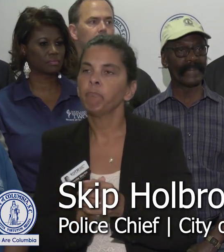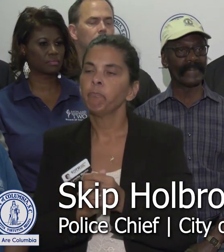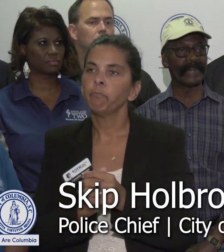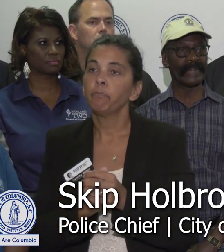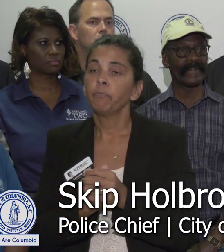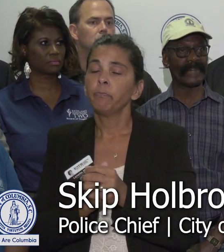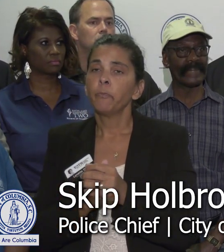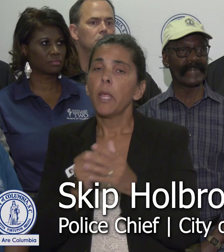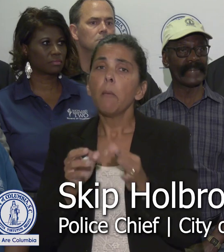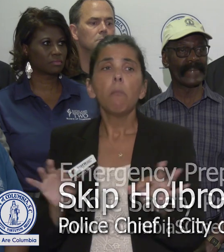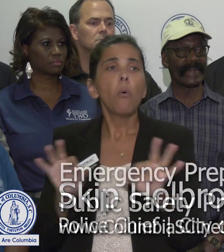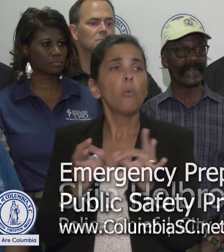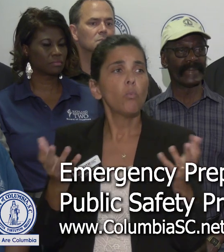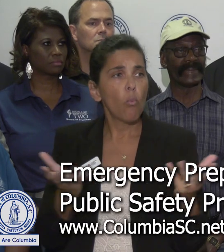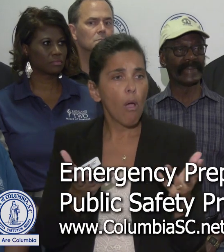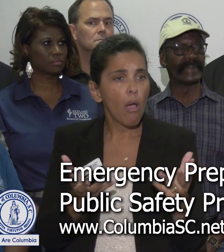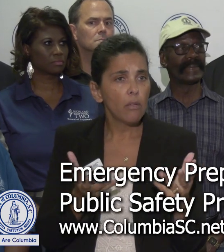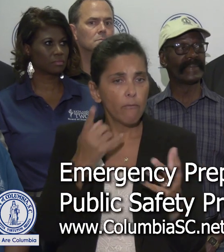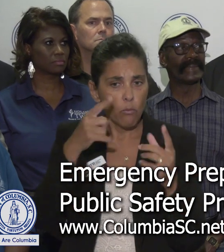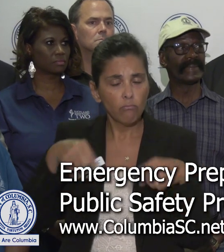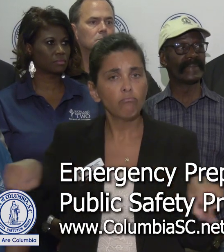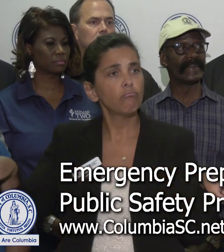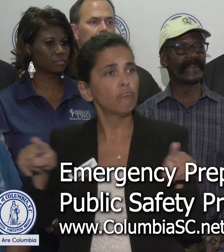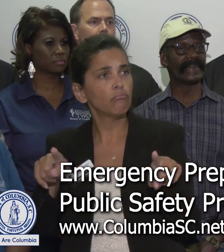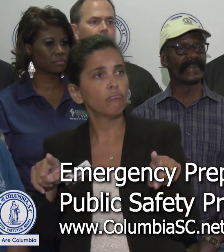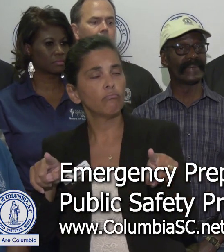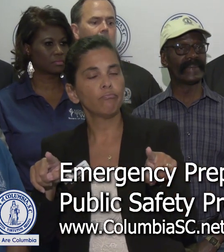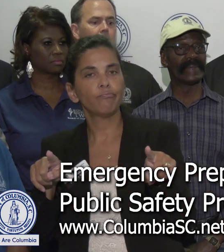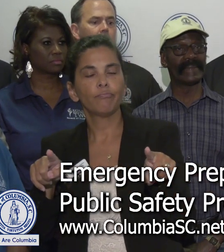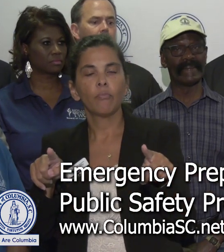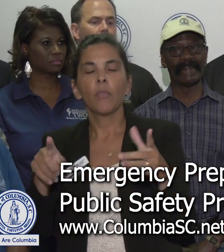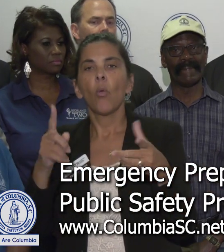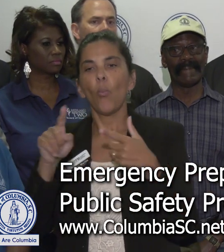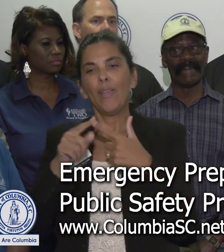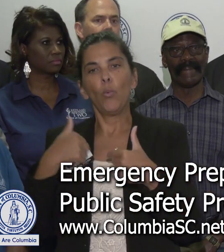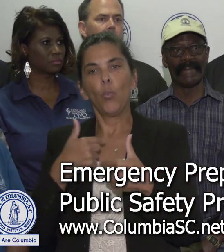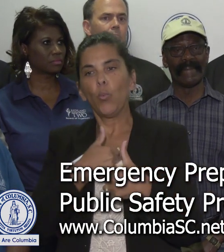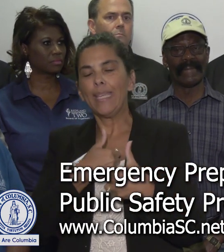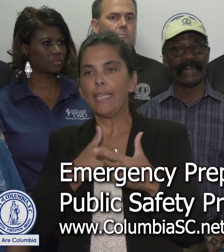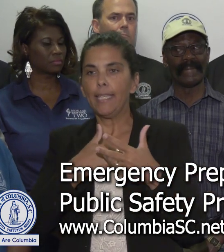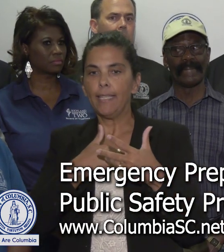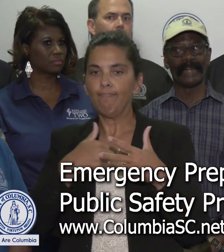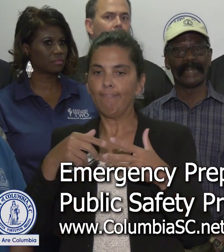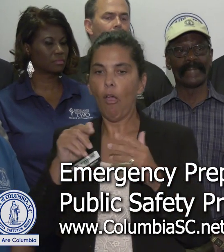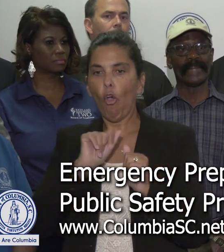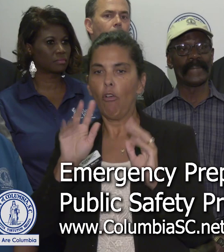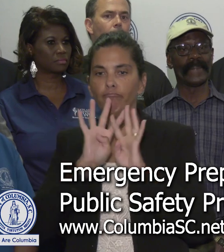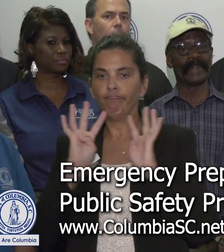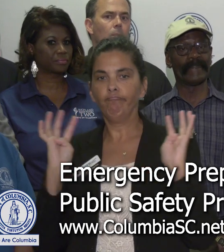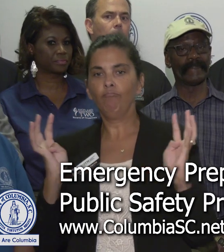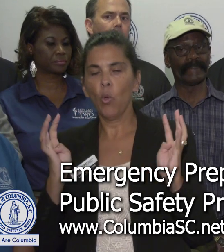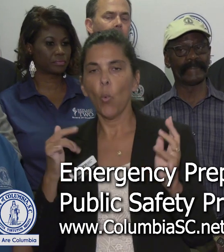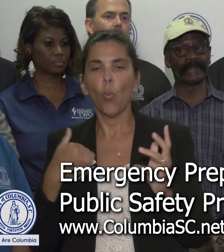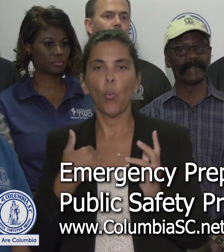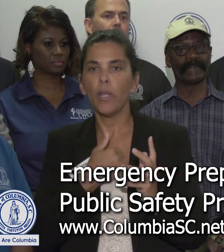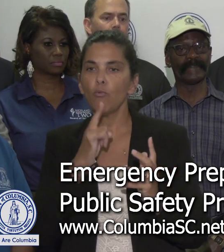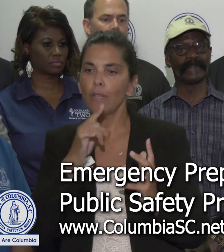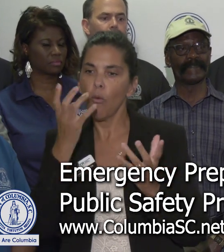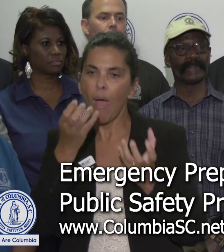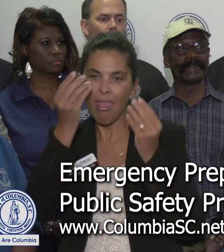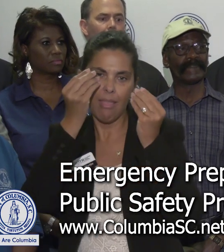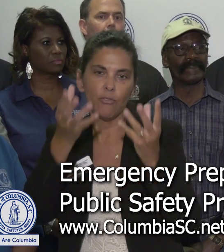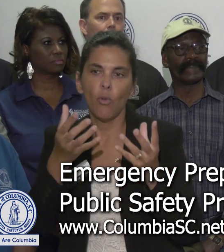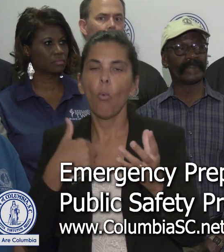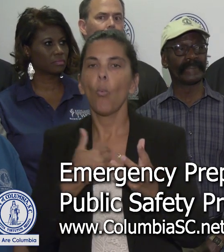important takeaway for the public when we meet such as this is reassurance that we are prepared, working